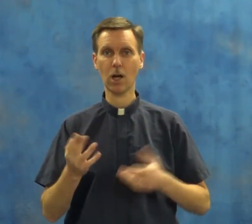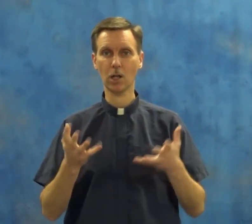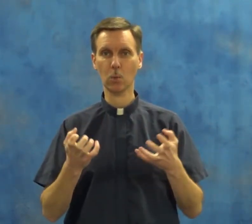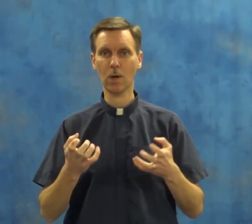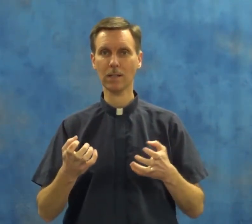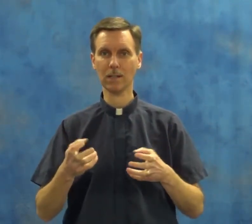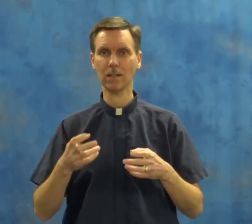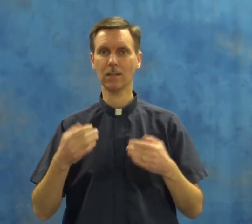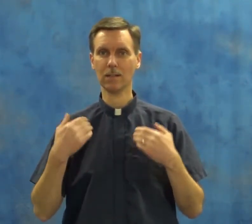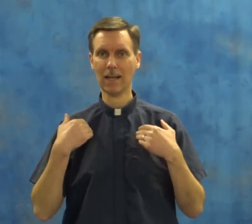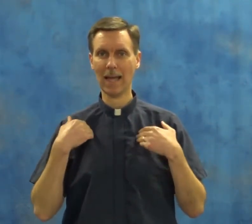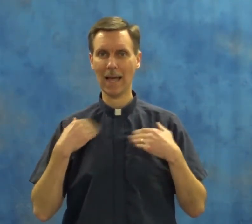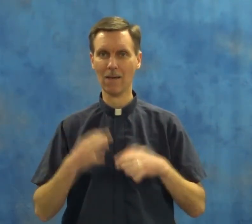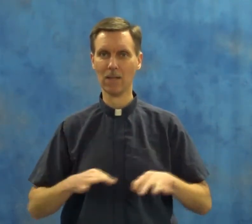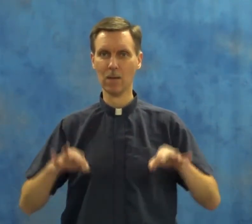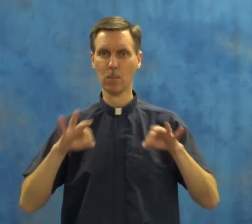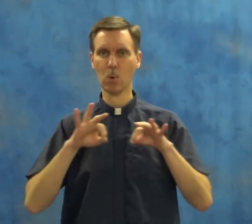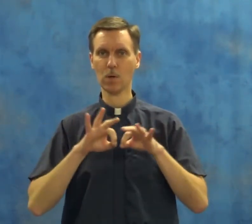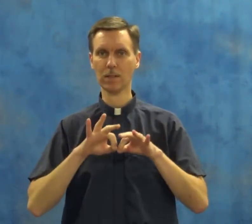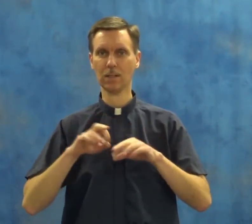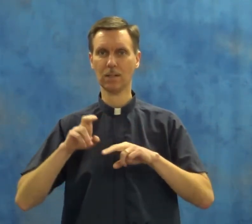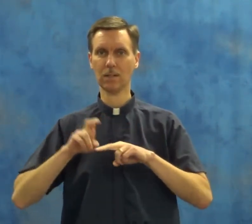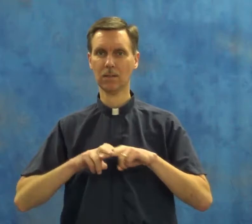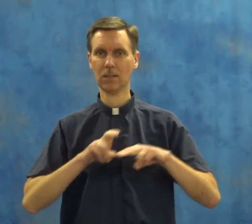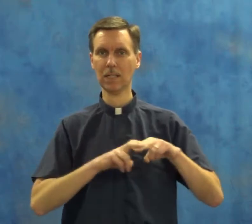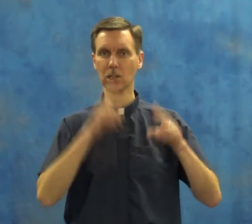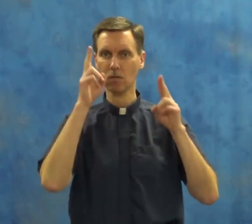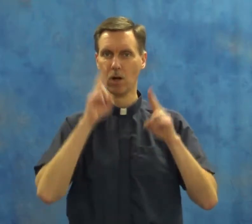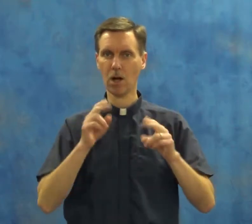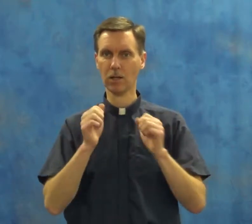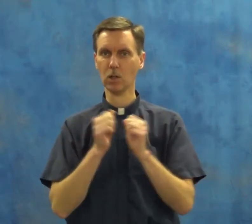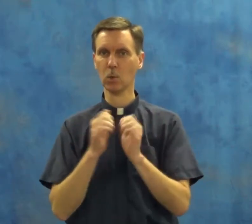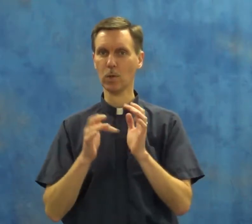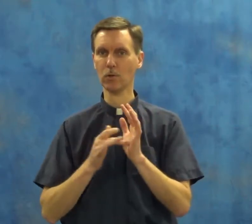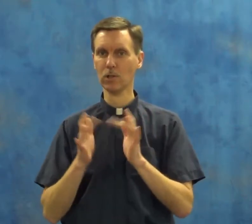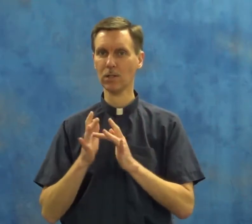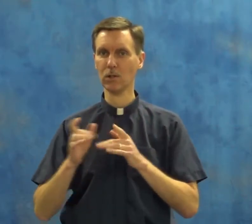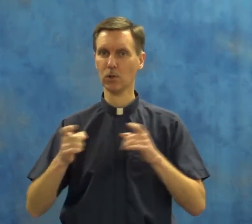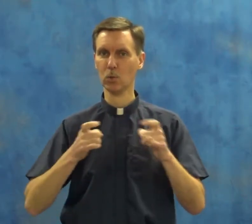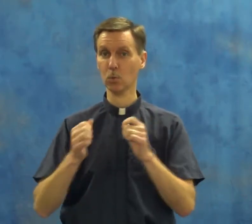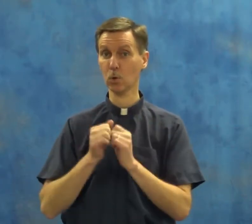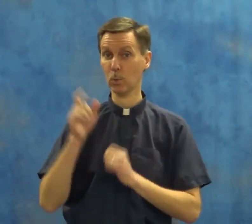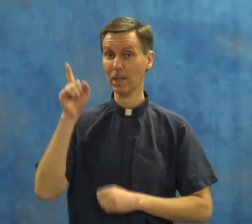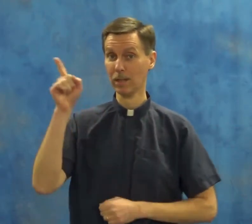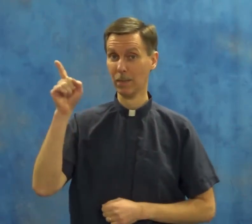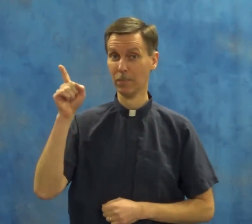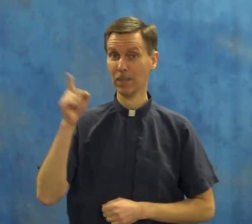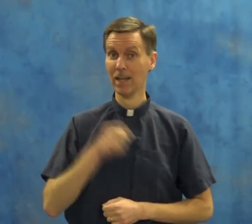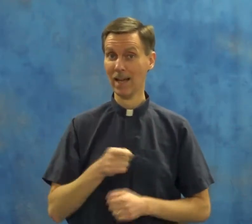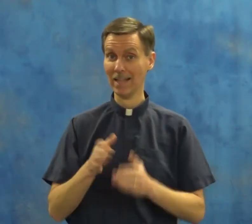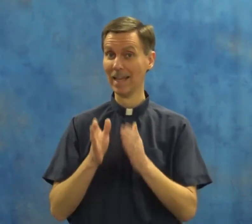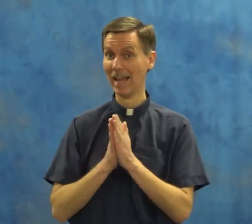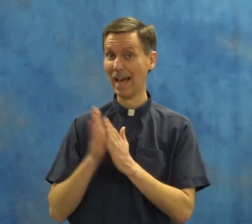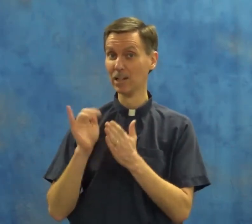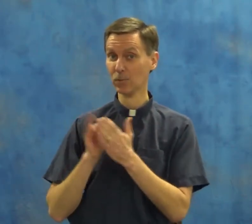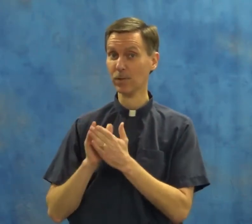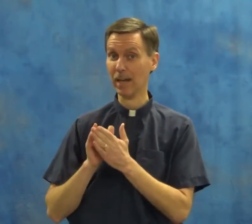John wanted to have important seats of honor with Jesus, to rule with him. And they asked for that.